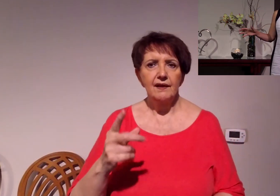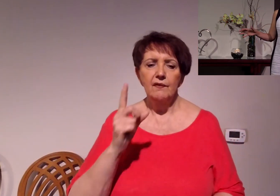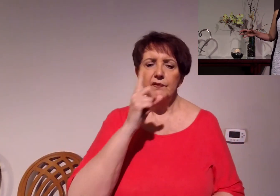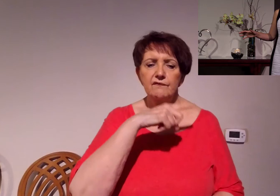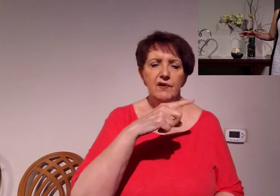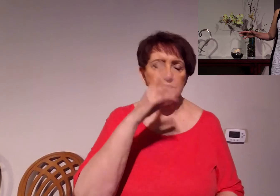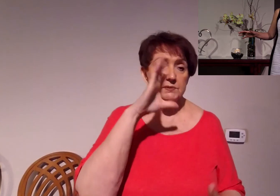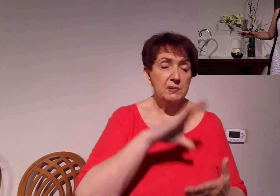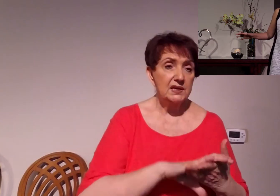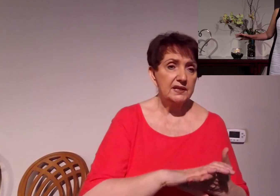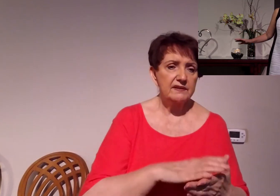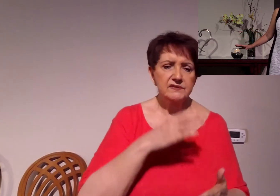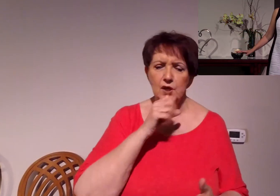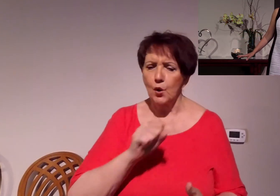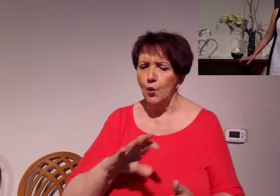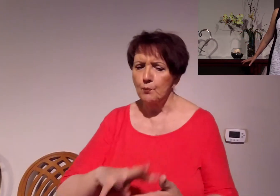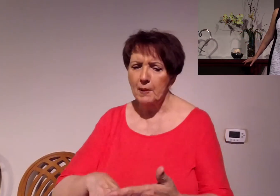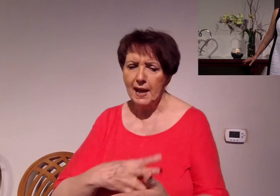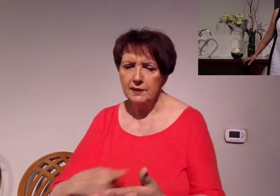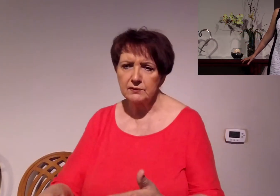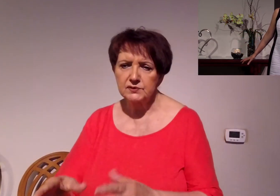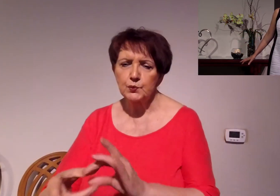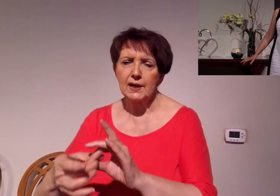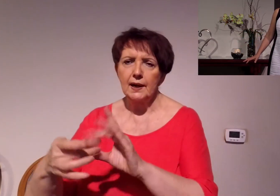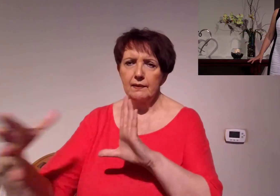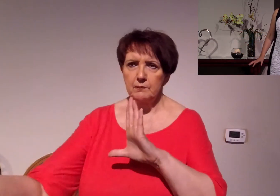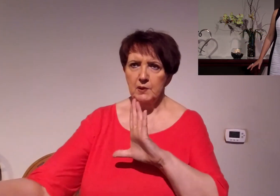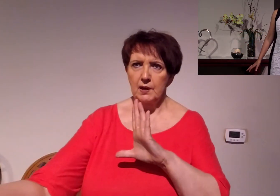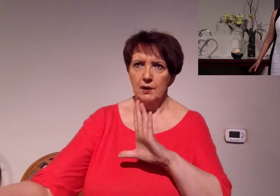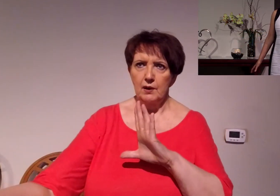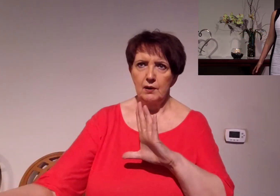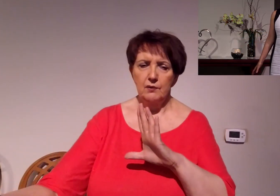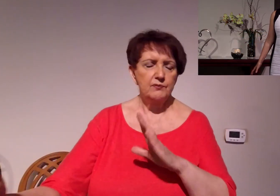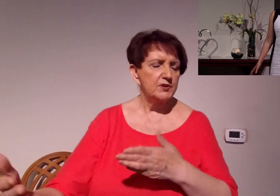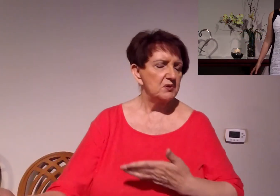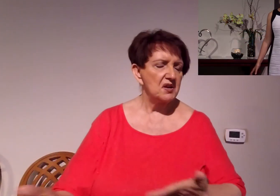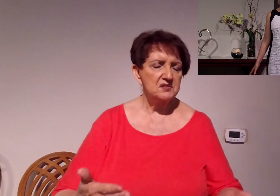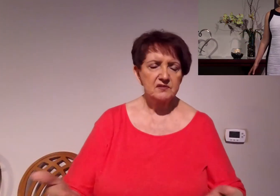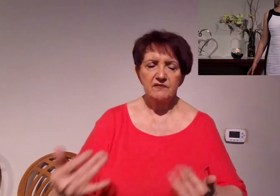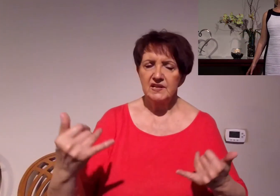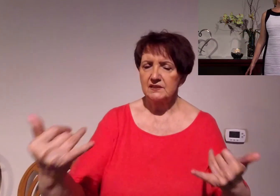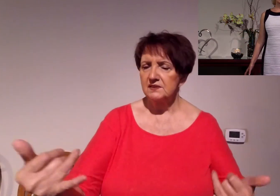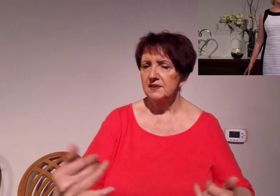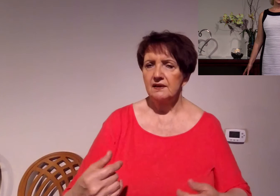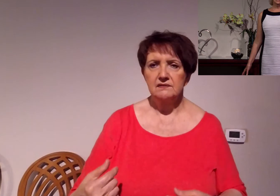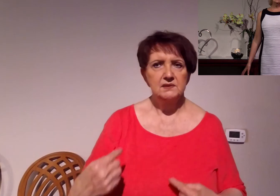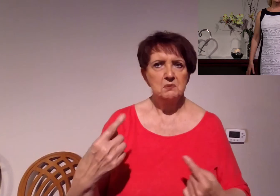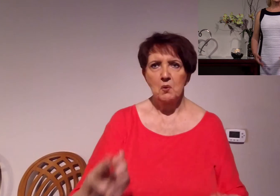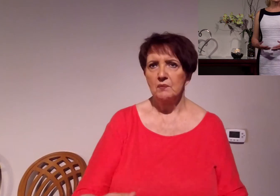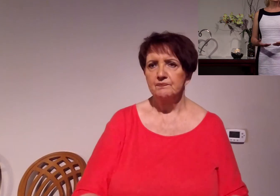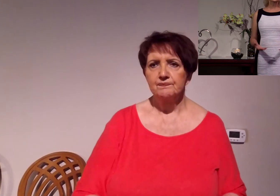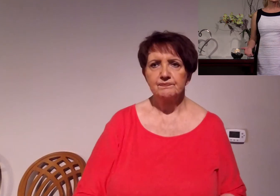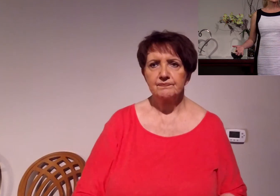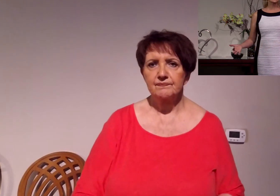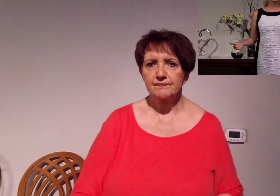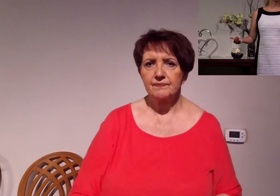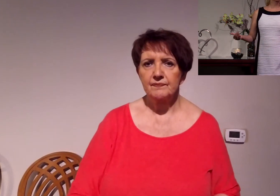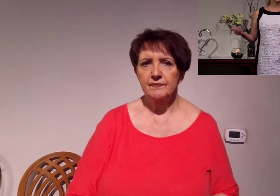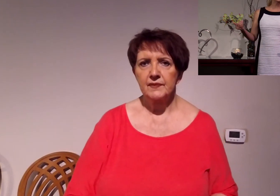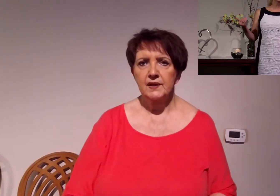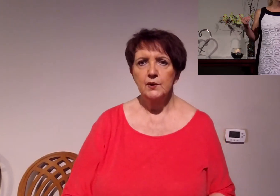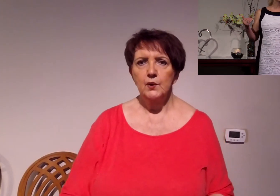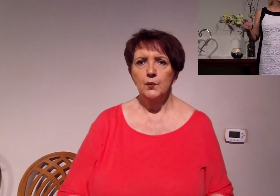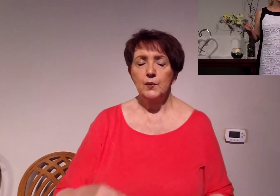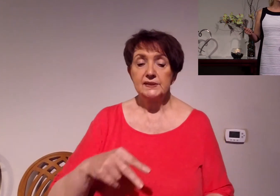and the old patterns to be released. They no longer serve us. That we simply